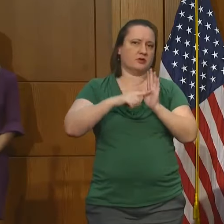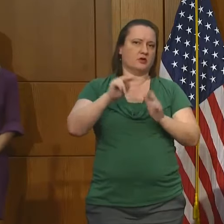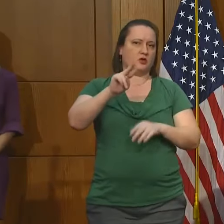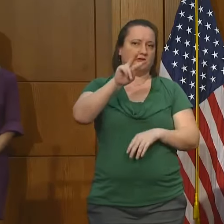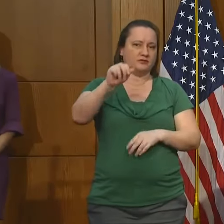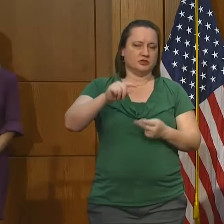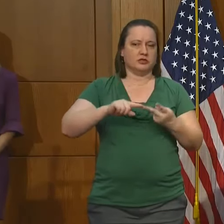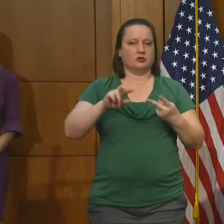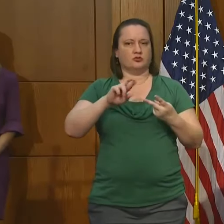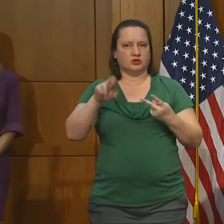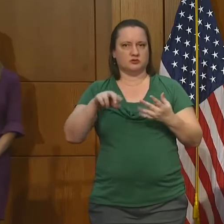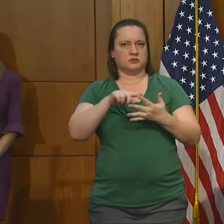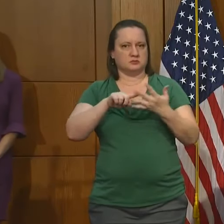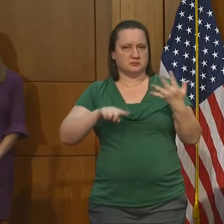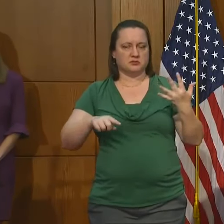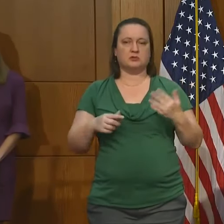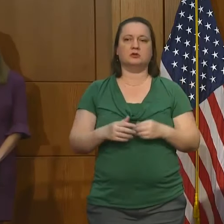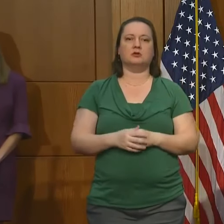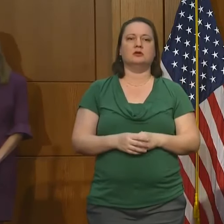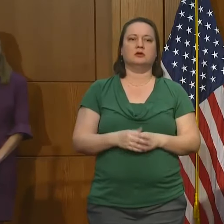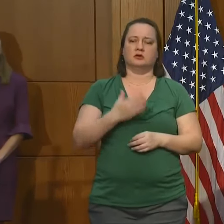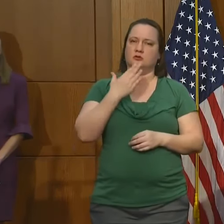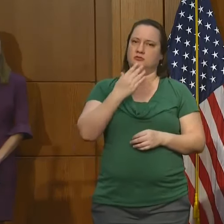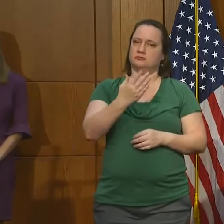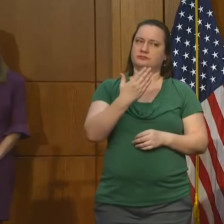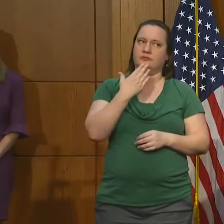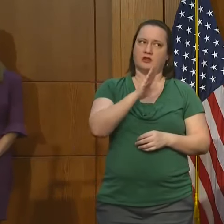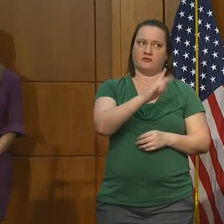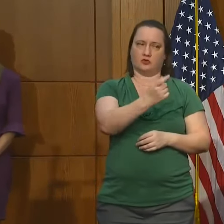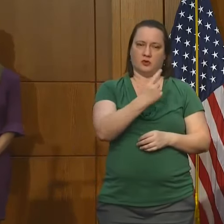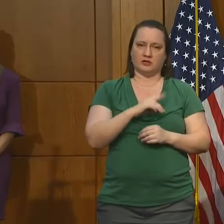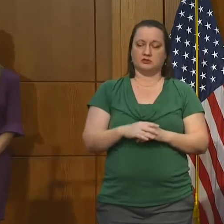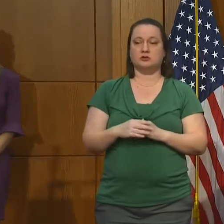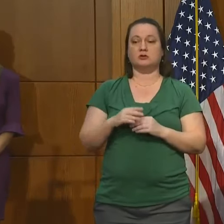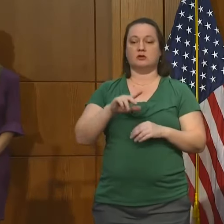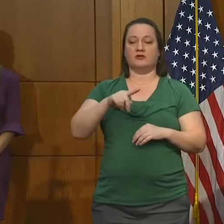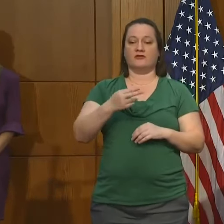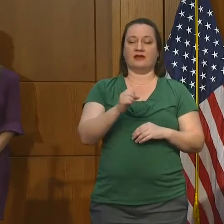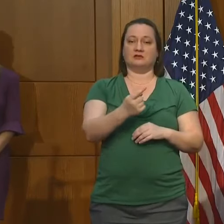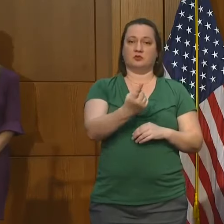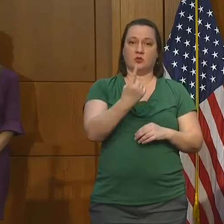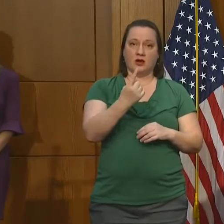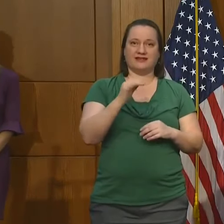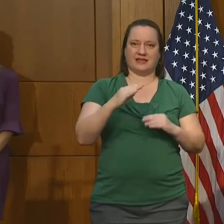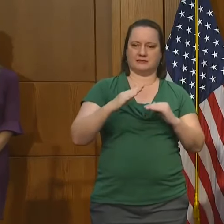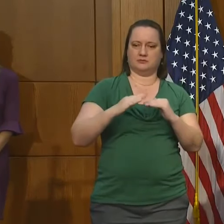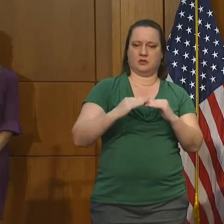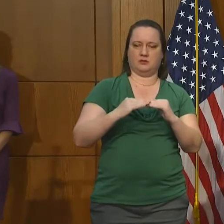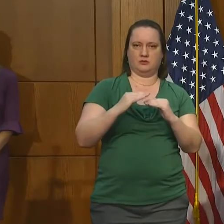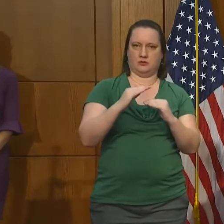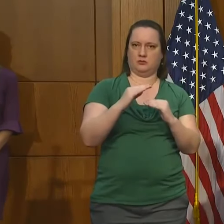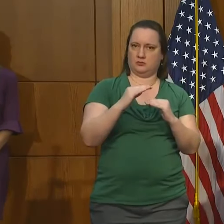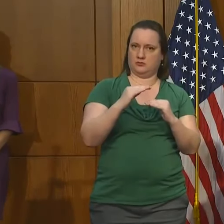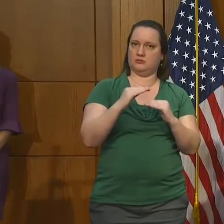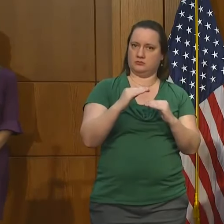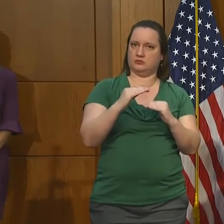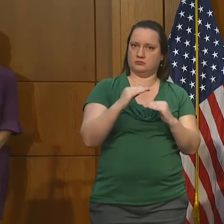floor of restrictions as we move into phase one. And yes, we have